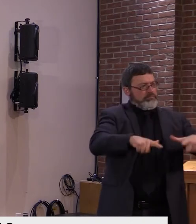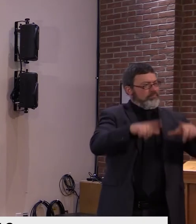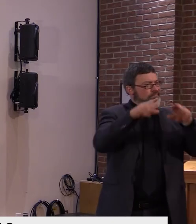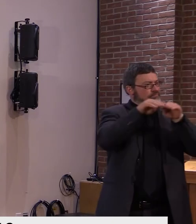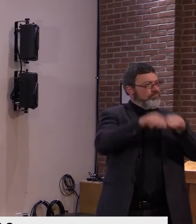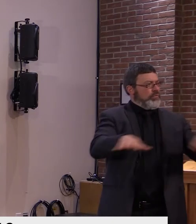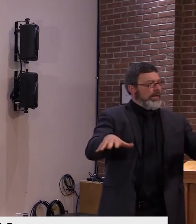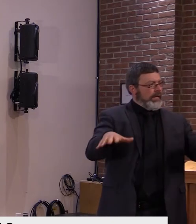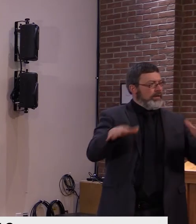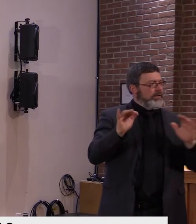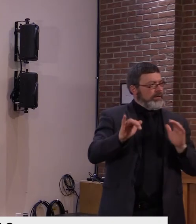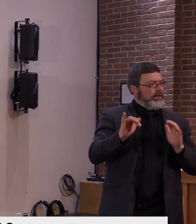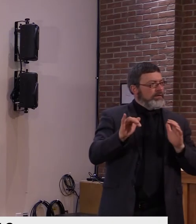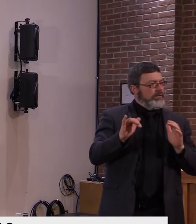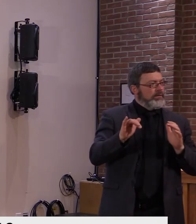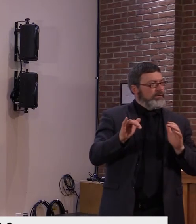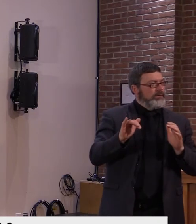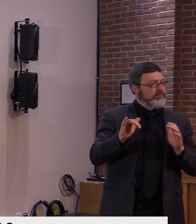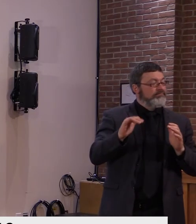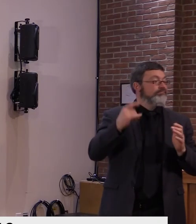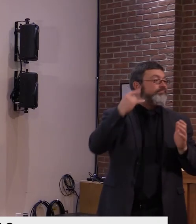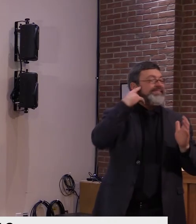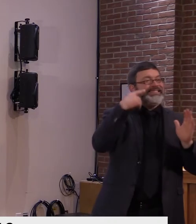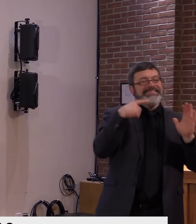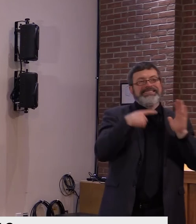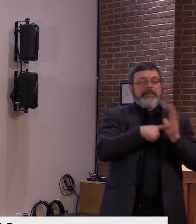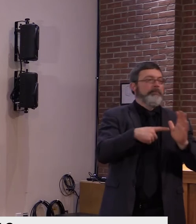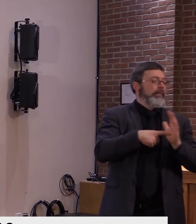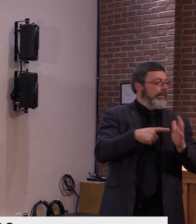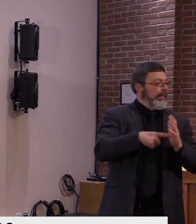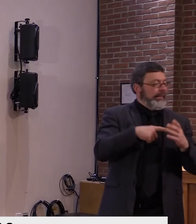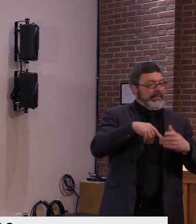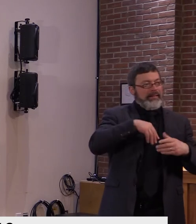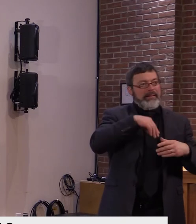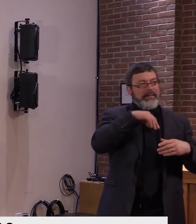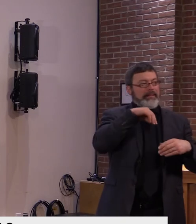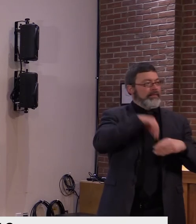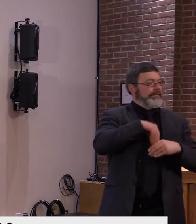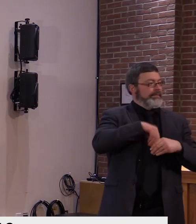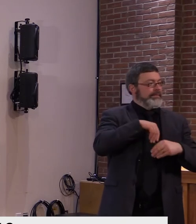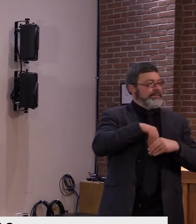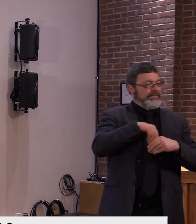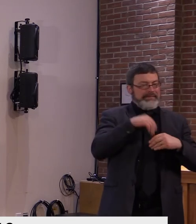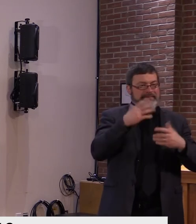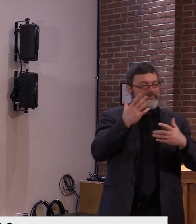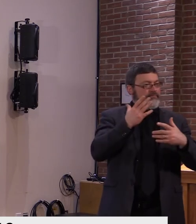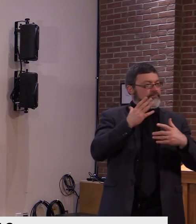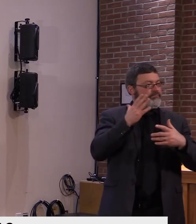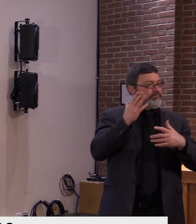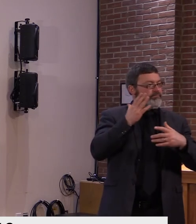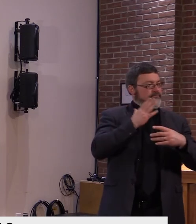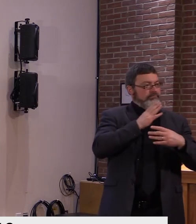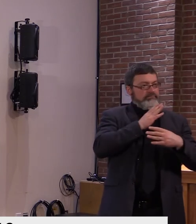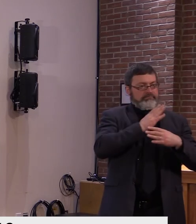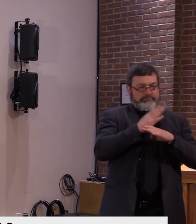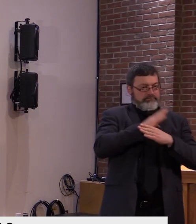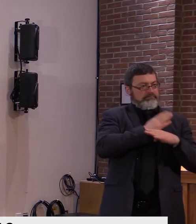a shipment of anticlonal antibodies or whatever they are, a shipment of vials to Vermont, okay? And